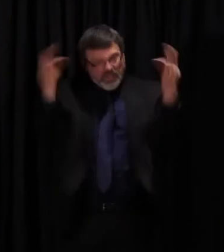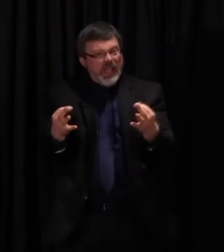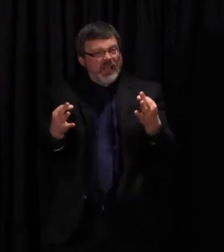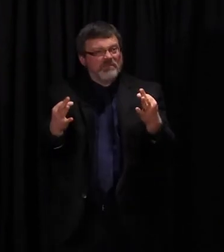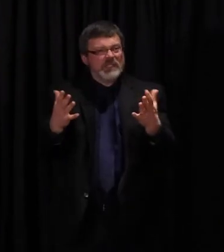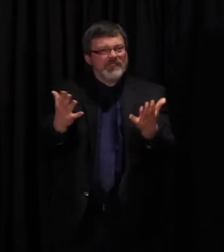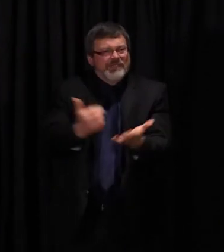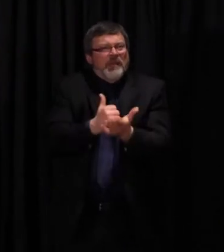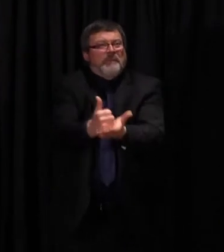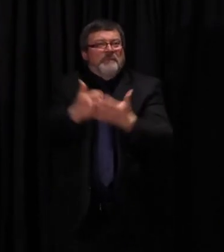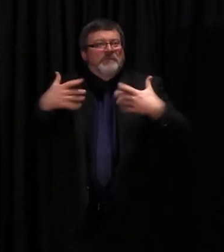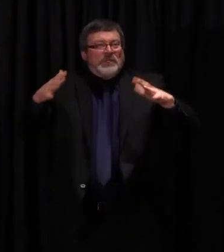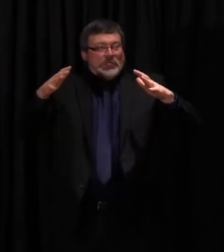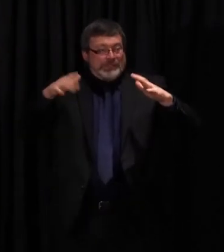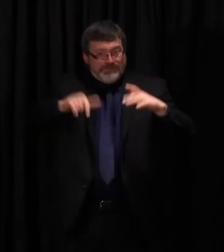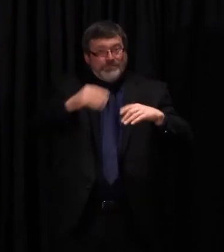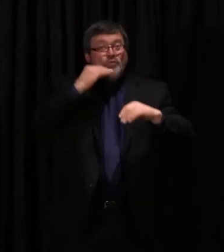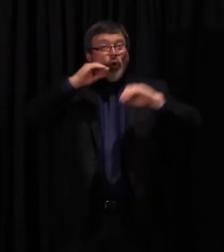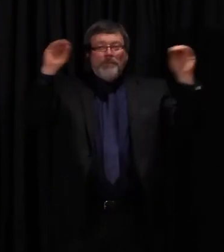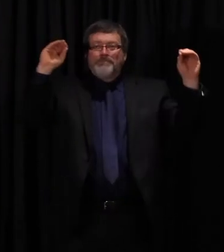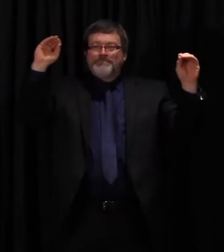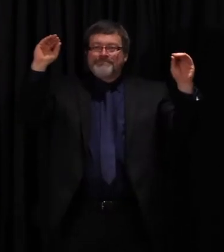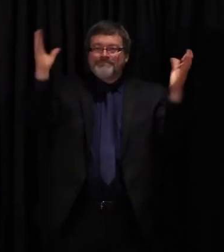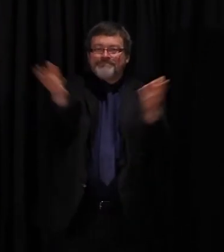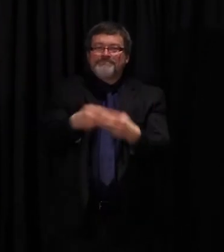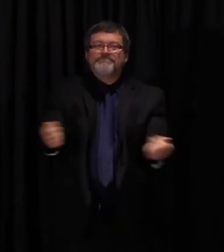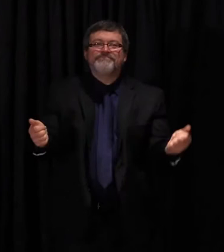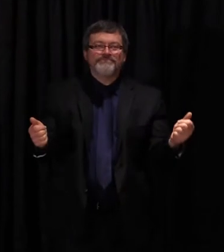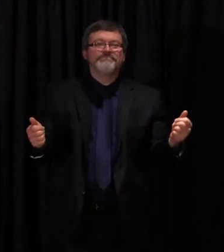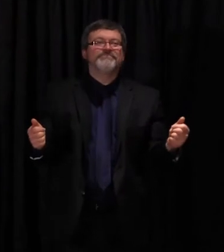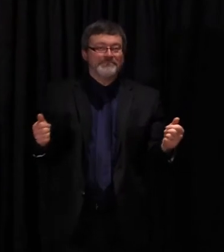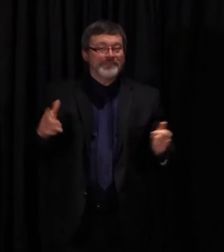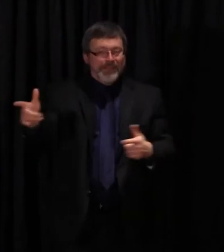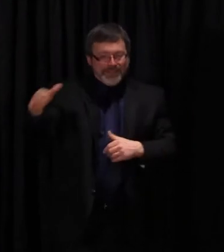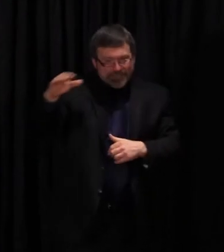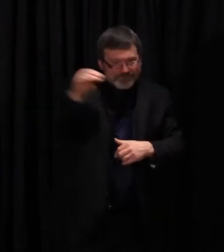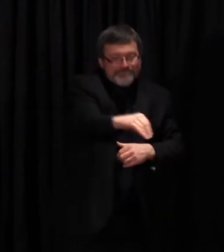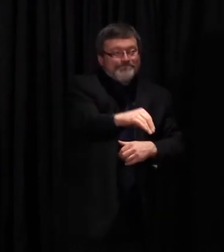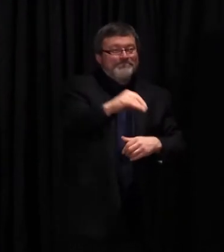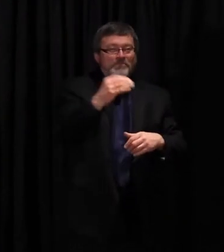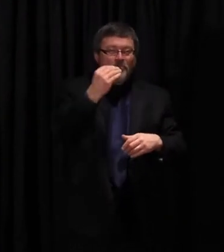the dignity and security of permanent homes to regain their independence.